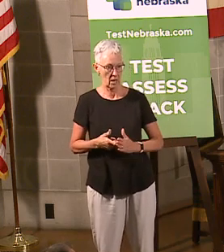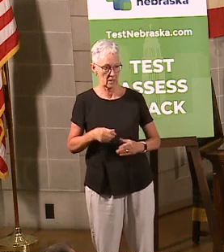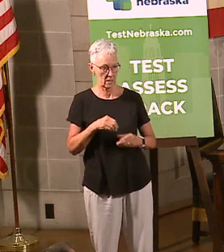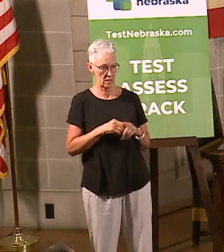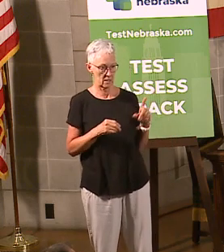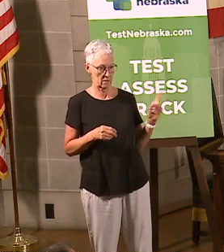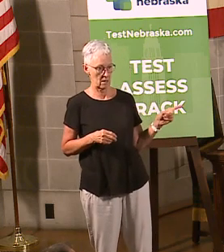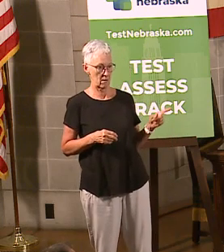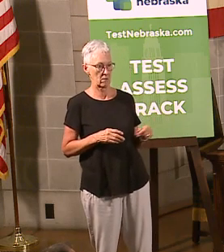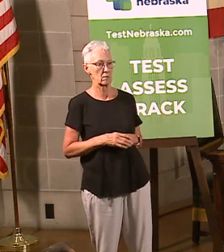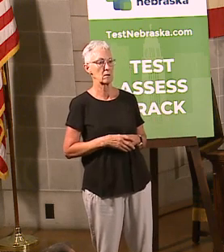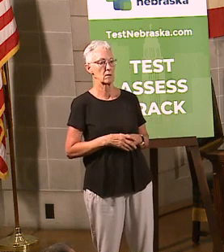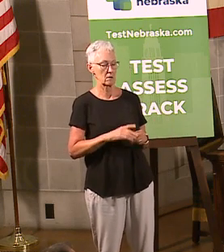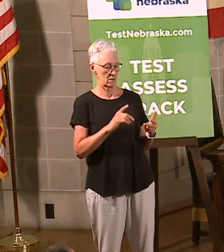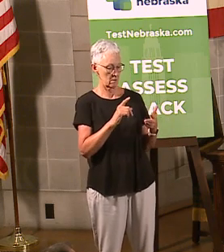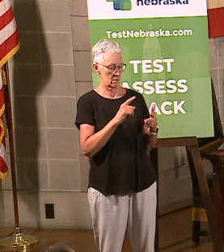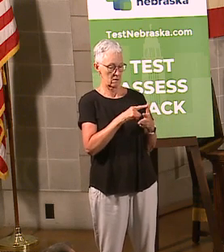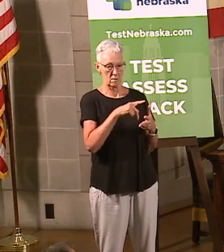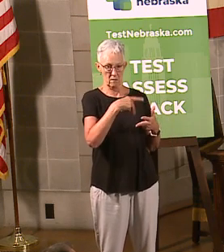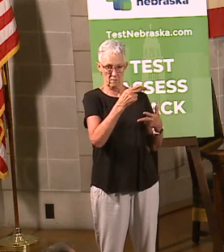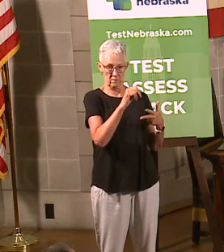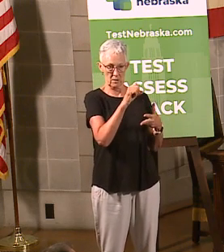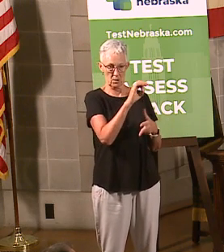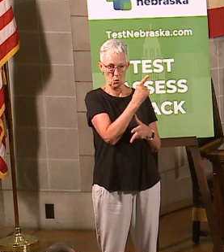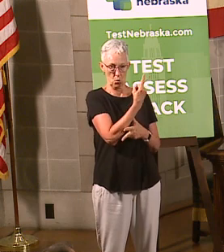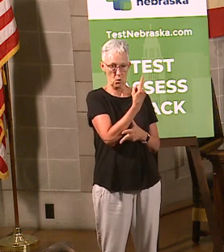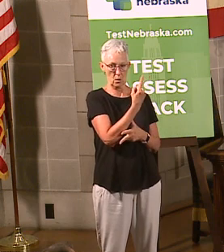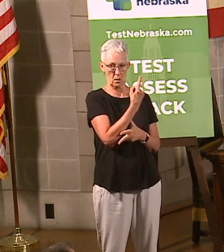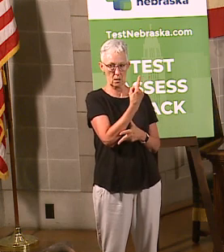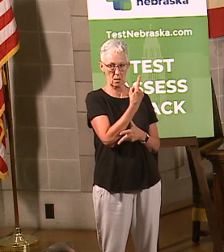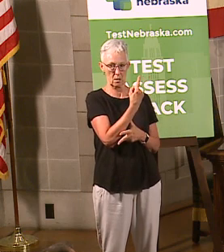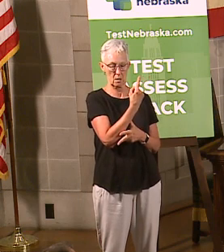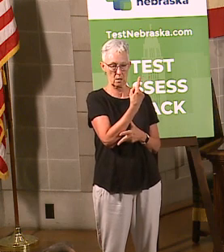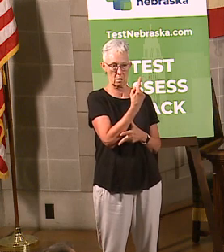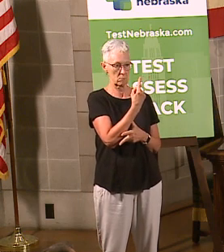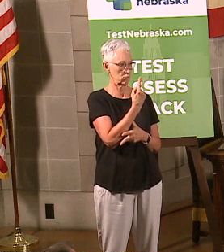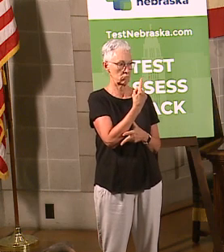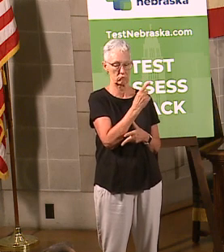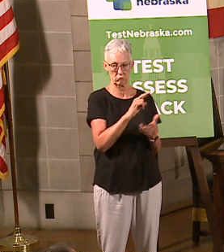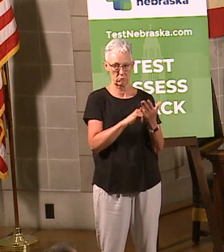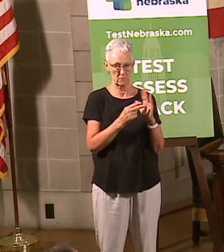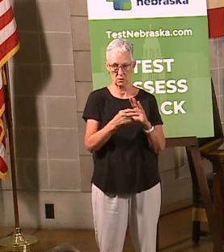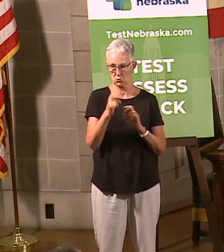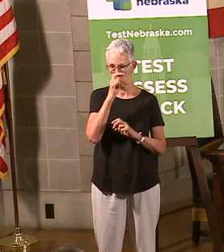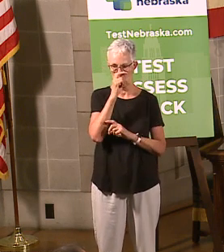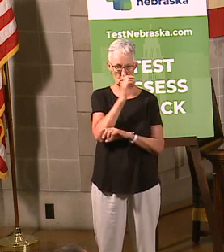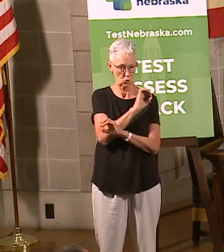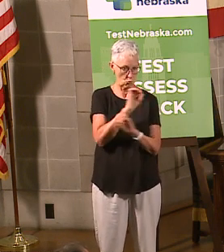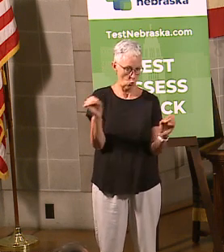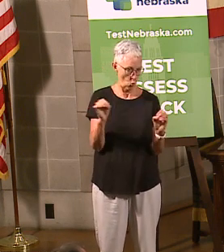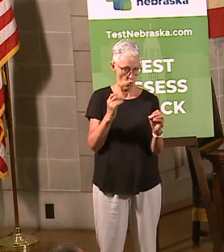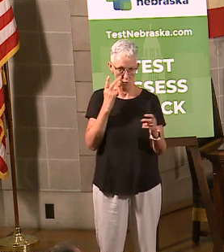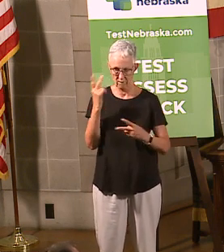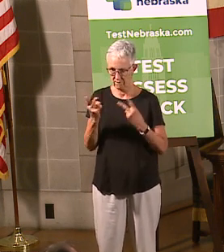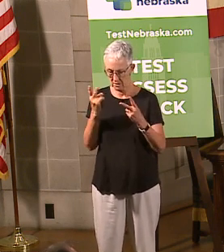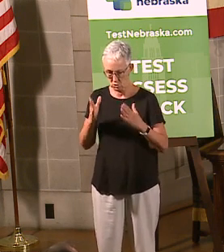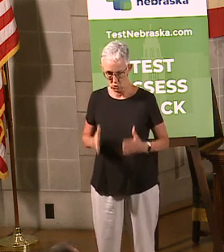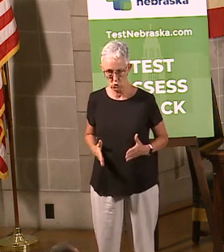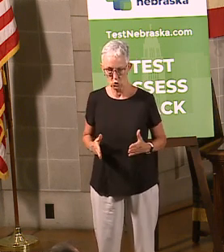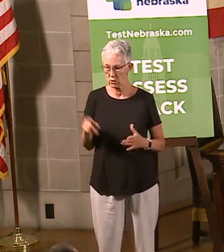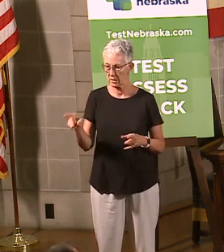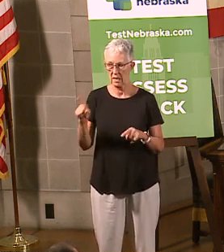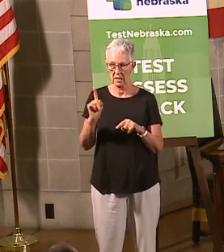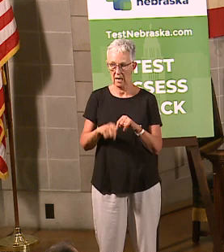phase 1, limitations really affect visitation, activities within the facility, and restricts